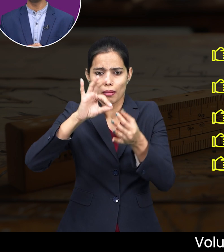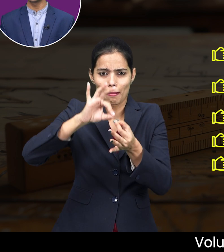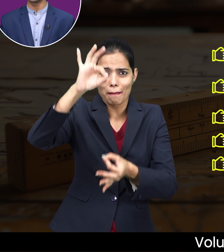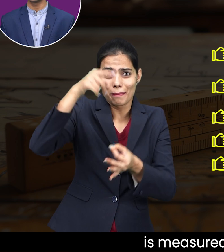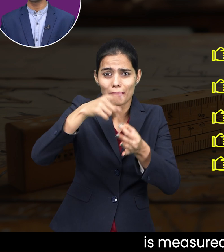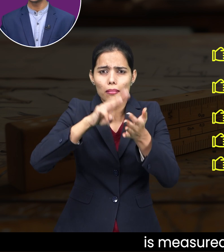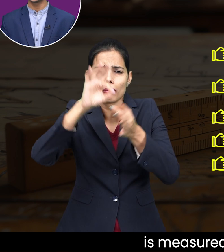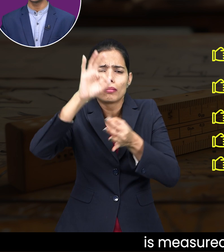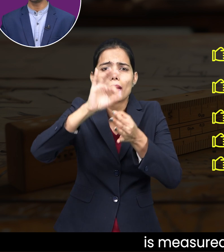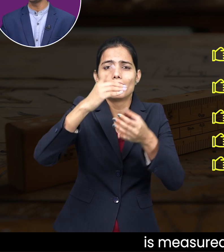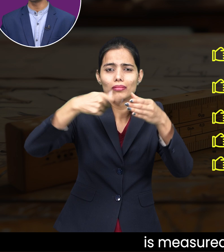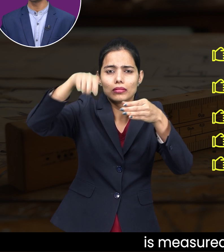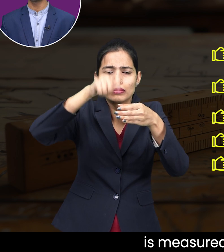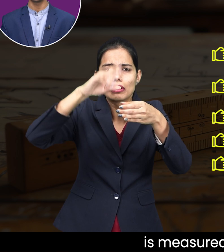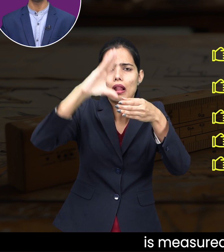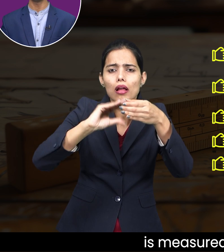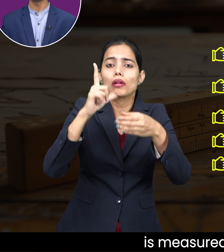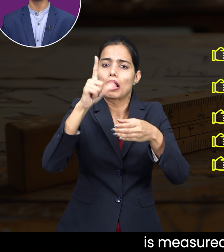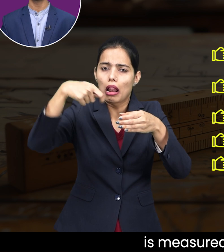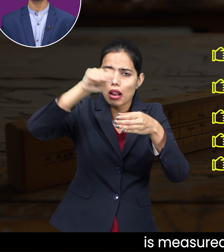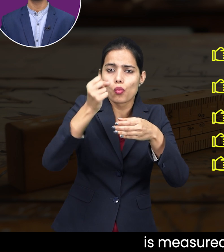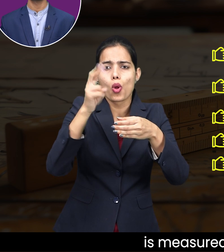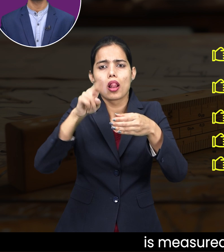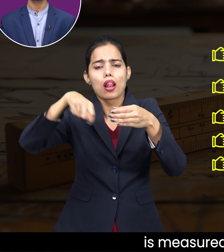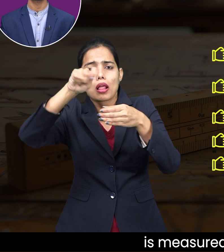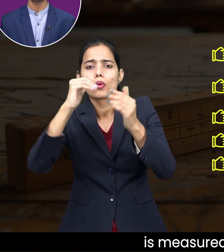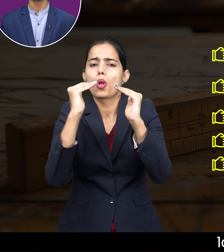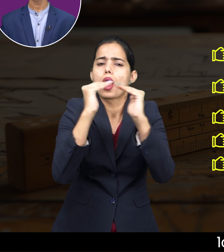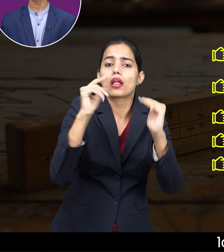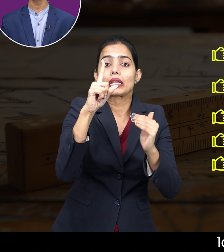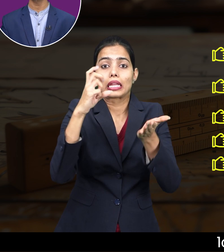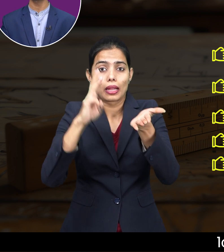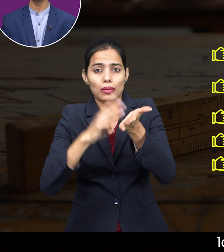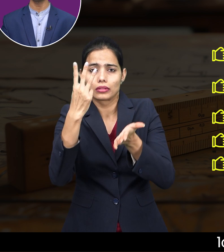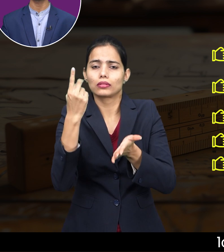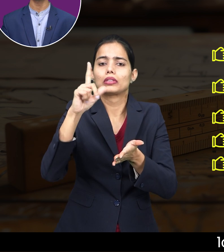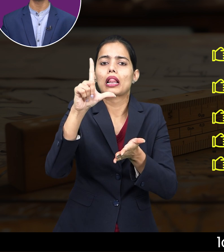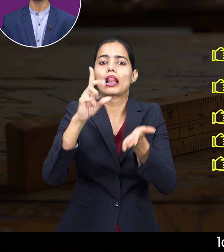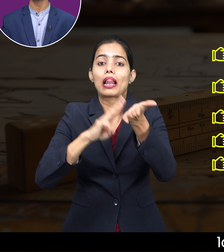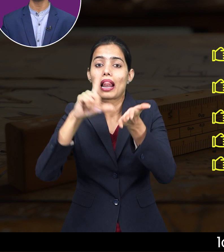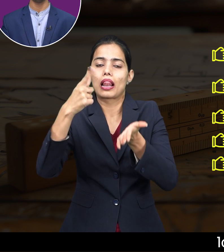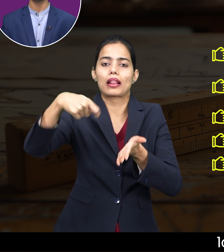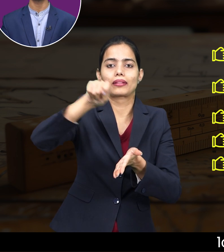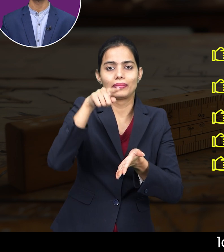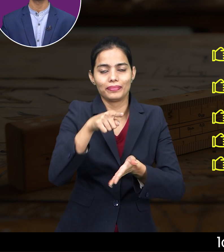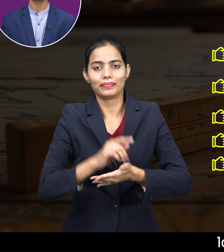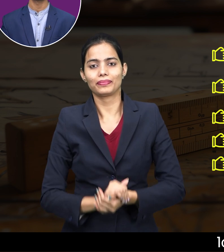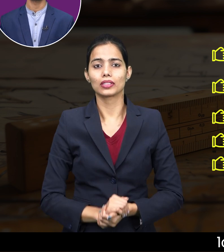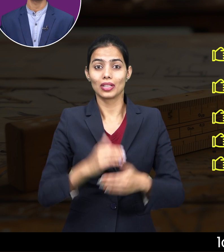Volume of liquids is measured in liters or milliliters. 1 centimeter cube is equal to 1